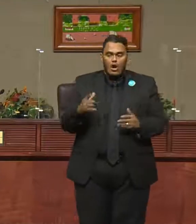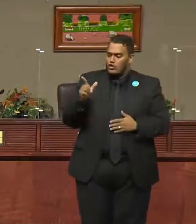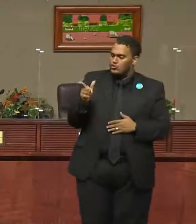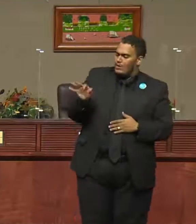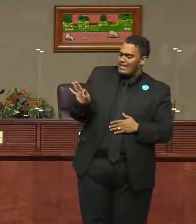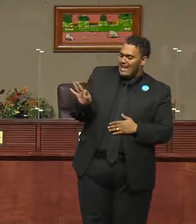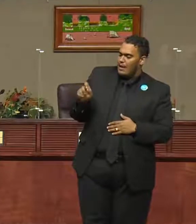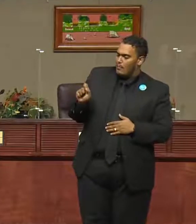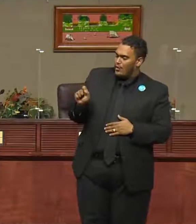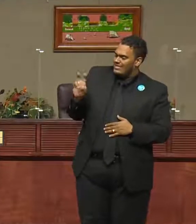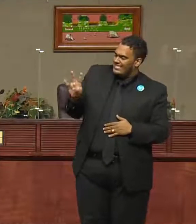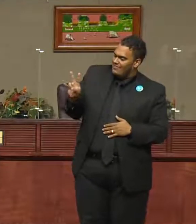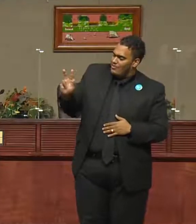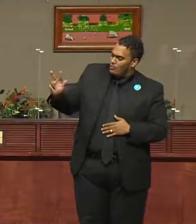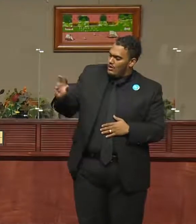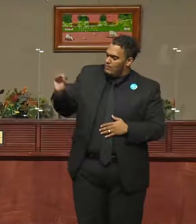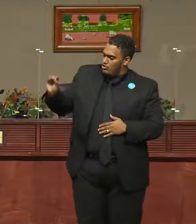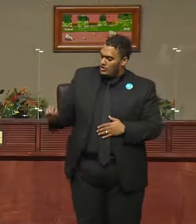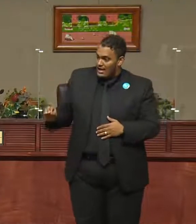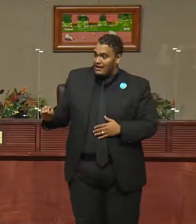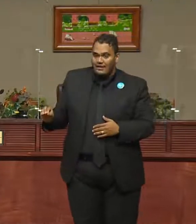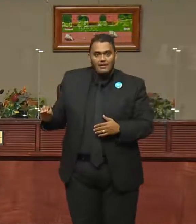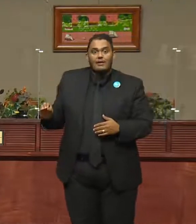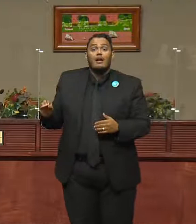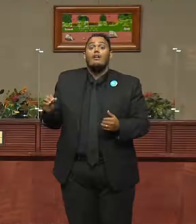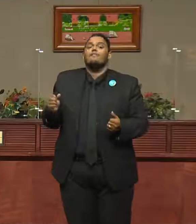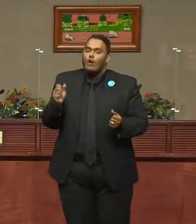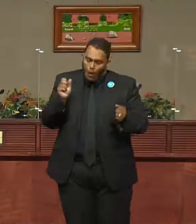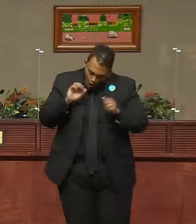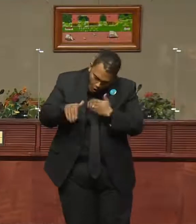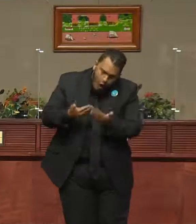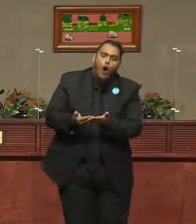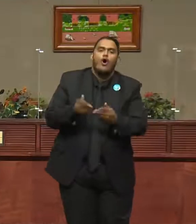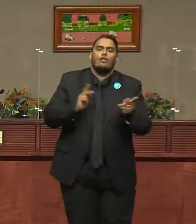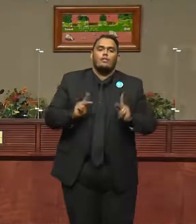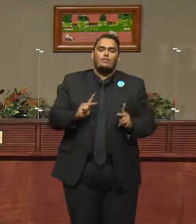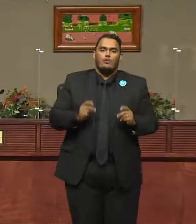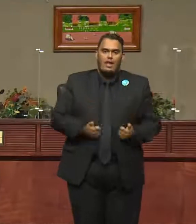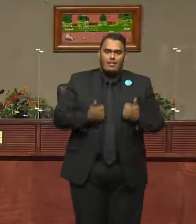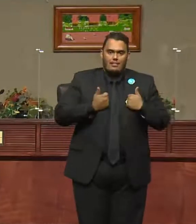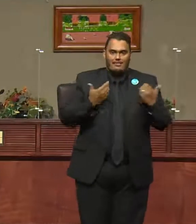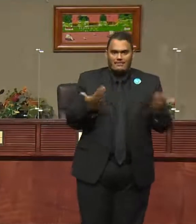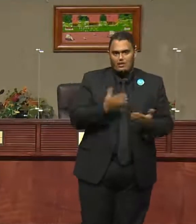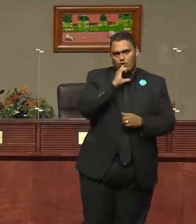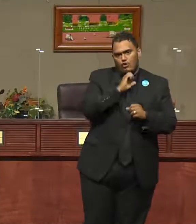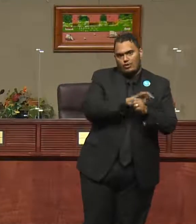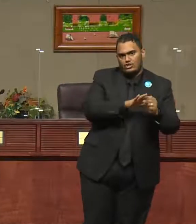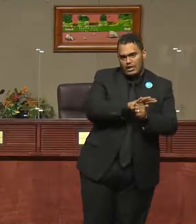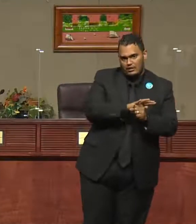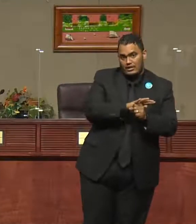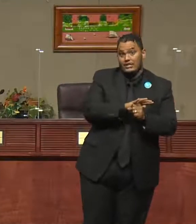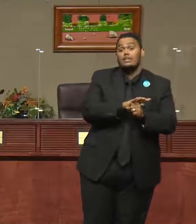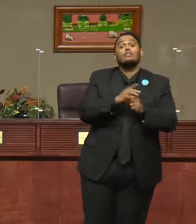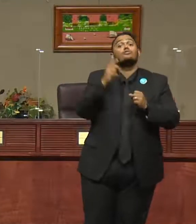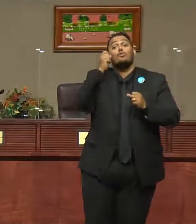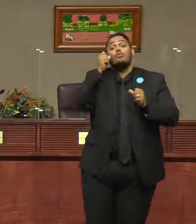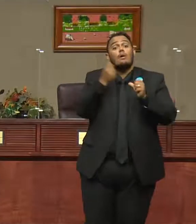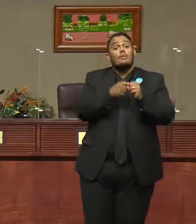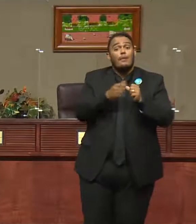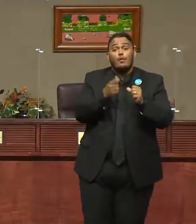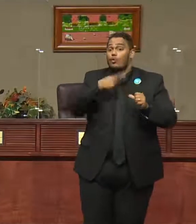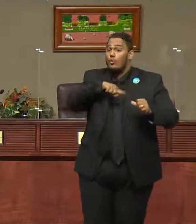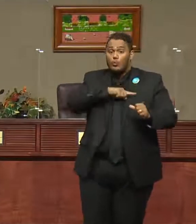21.73% of our total population. Remember, this is total population, and we're only vaccinating 16 and